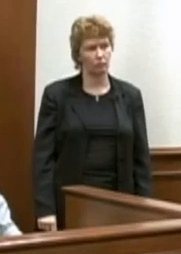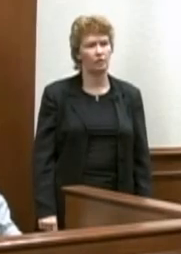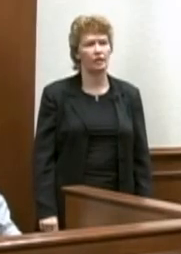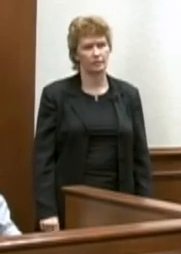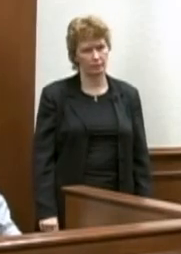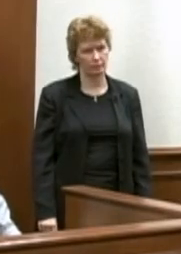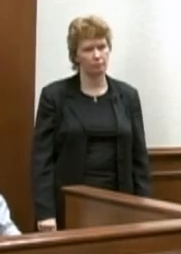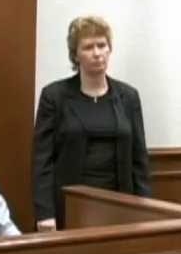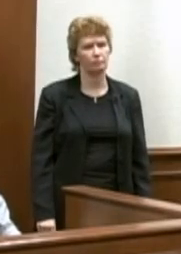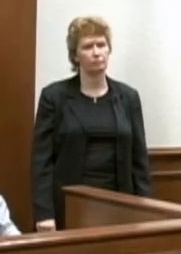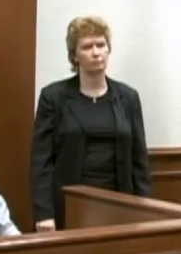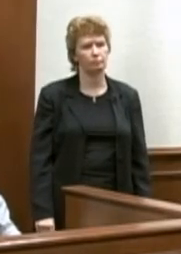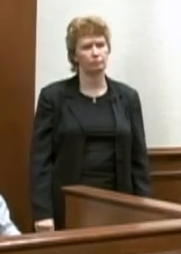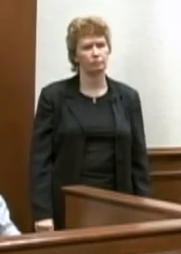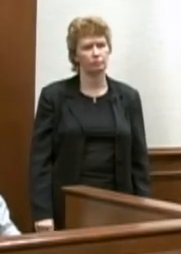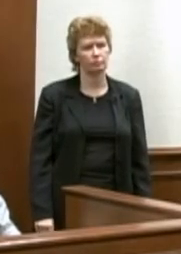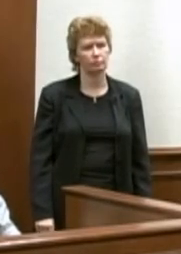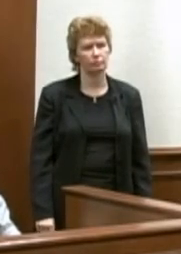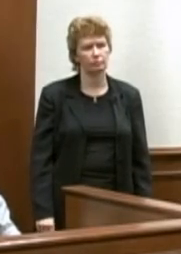Yes.